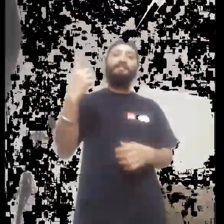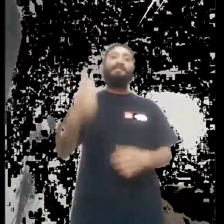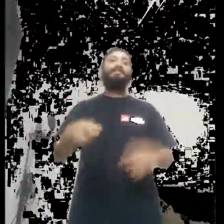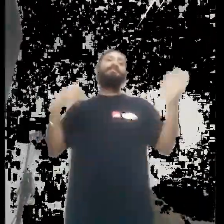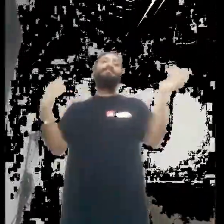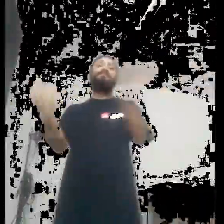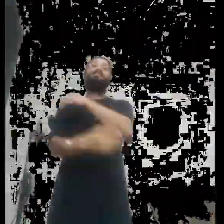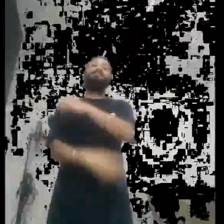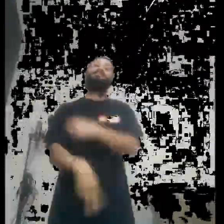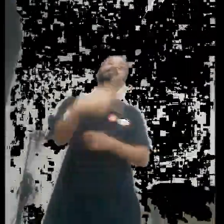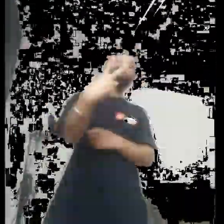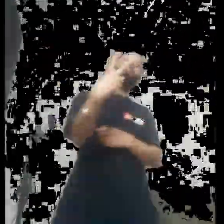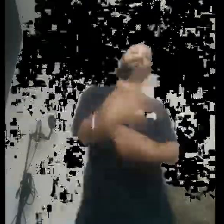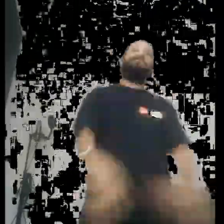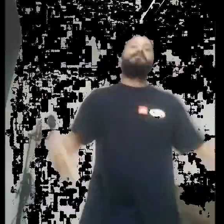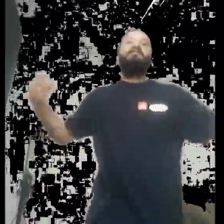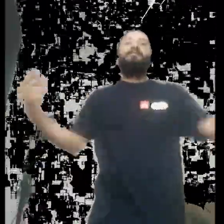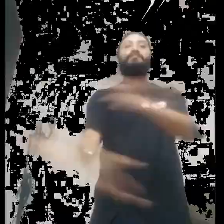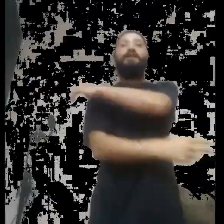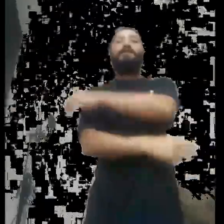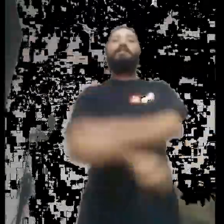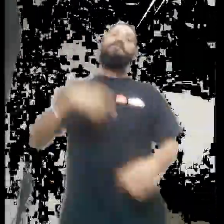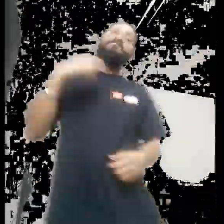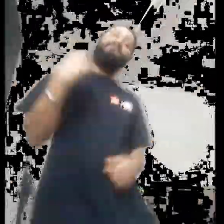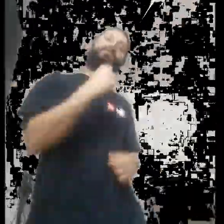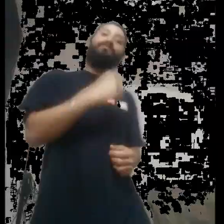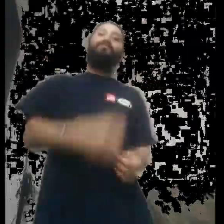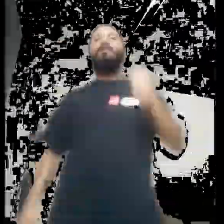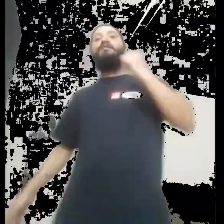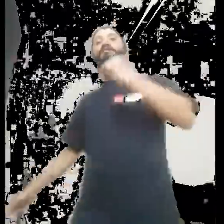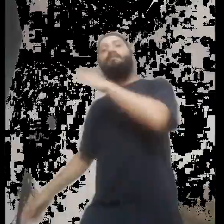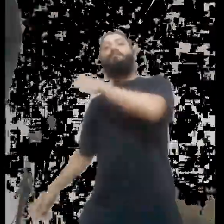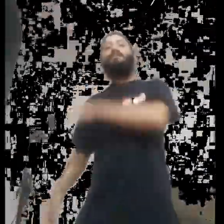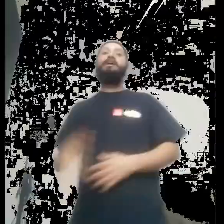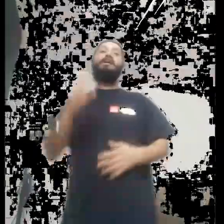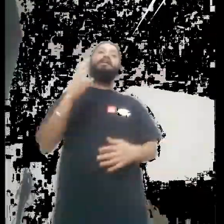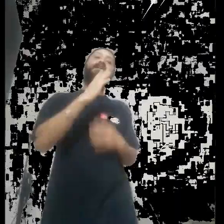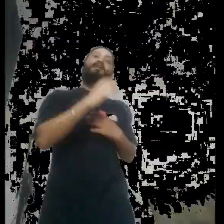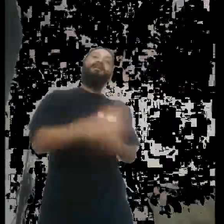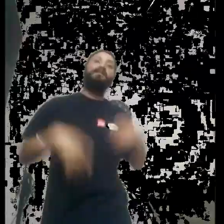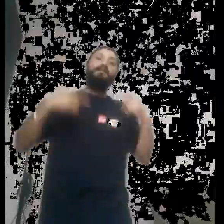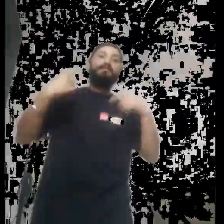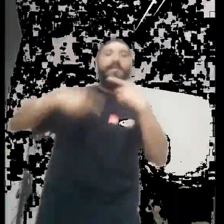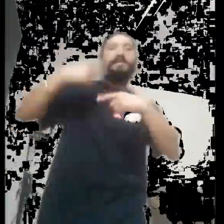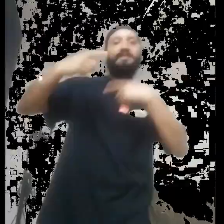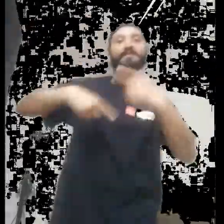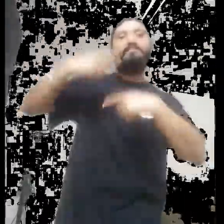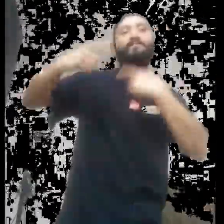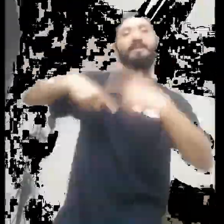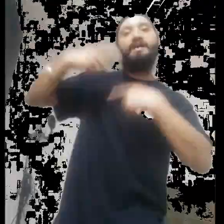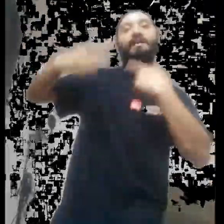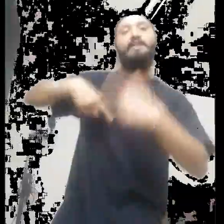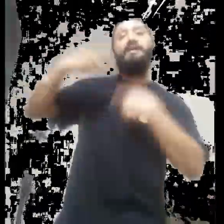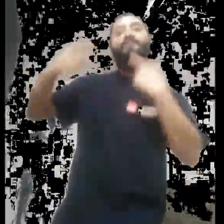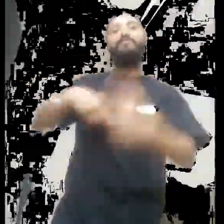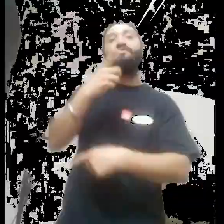sing, sing is the king. My love, do you want tell me Hannah? That love I have, you are